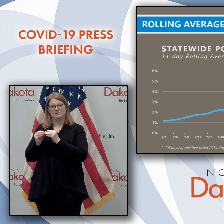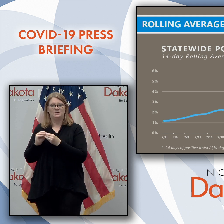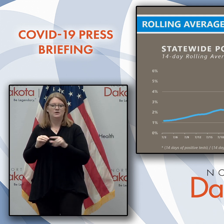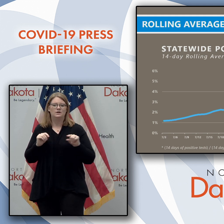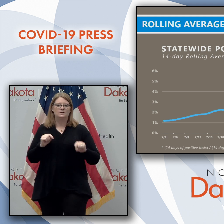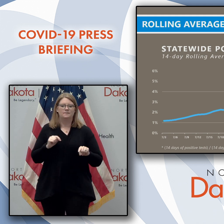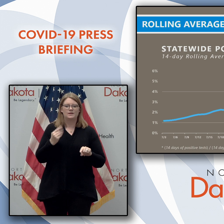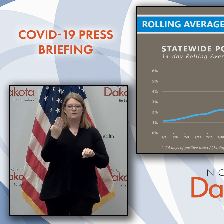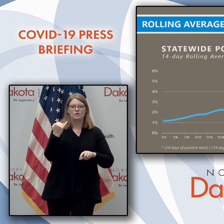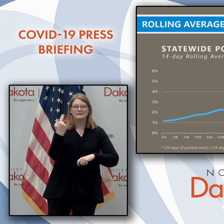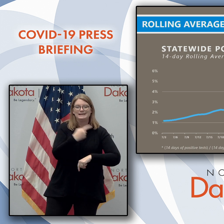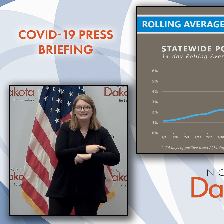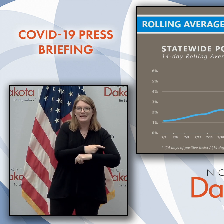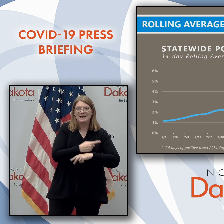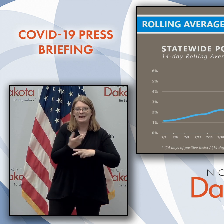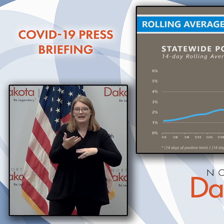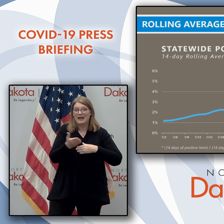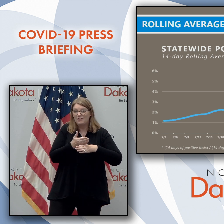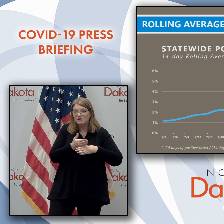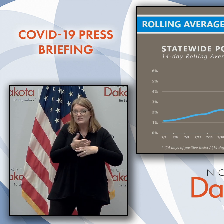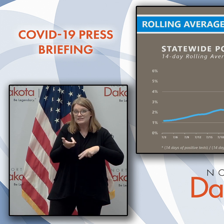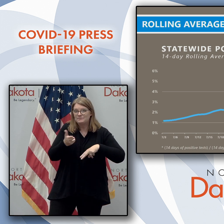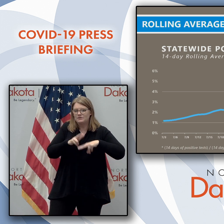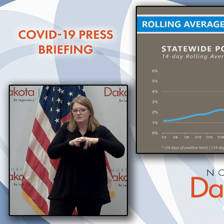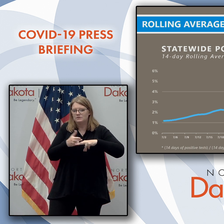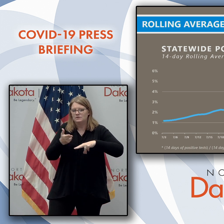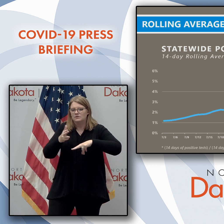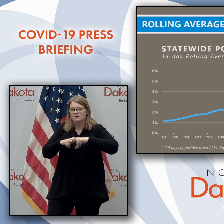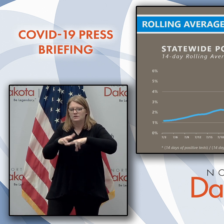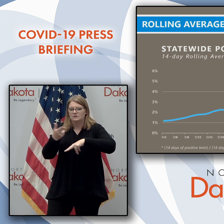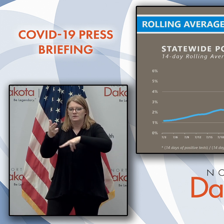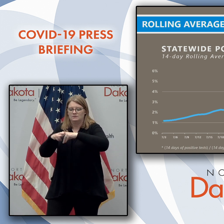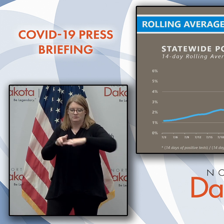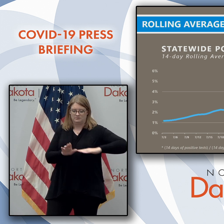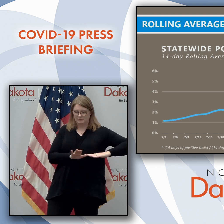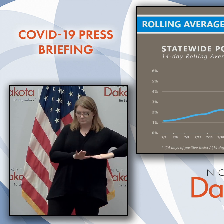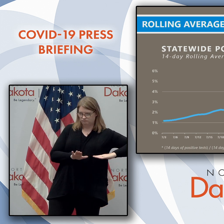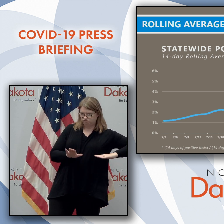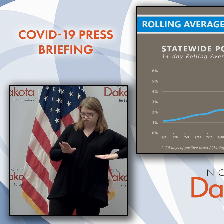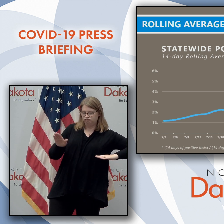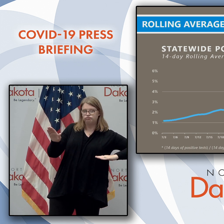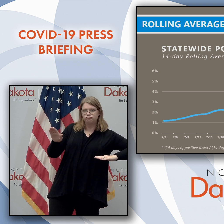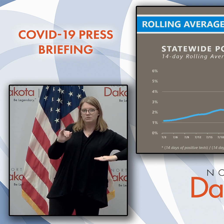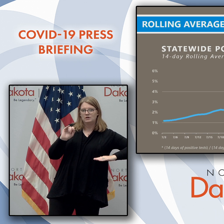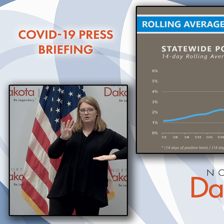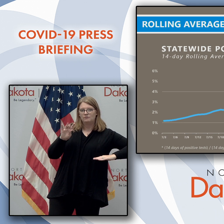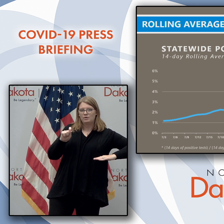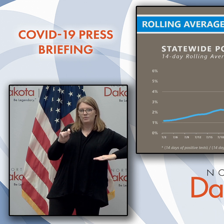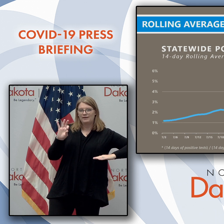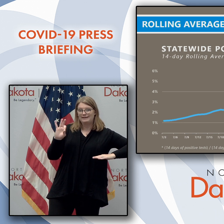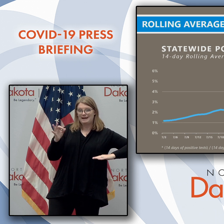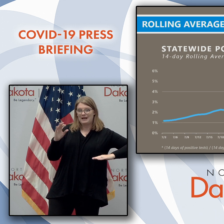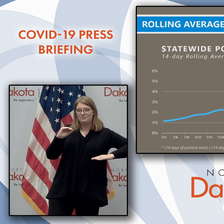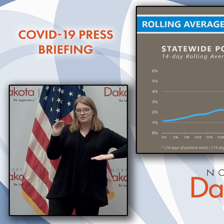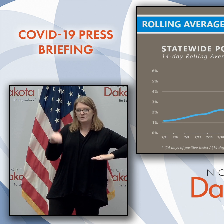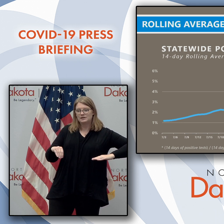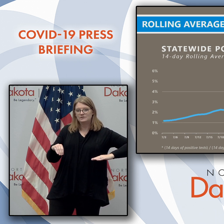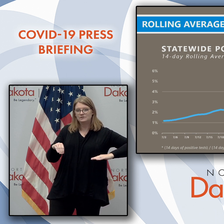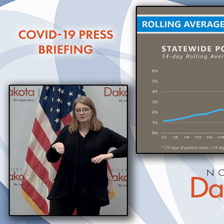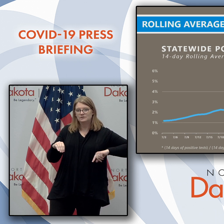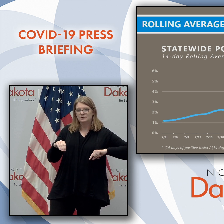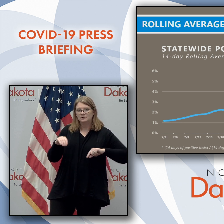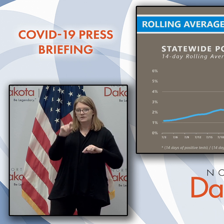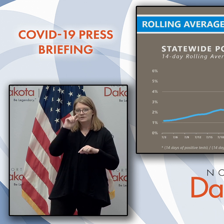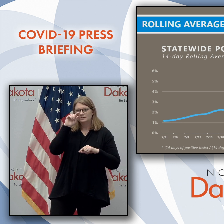average has been increasing in recent days. You can see it's on a pretty steady upcline. Today it's at 4.9%. It's a full percentage